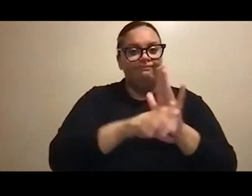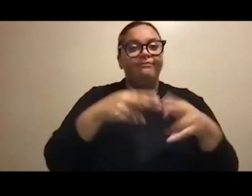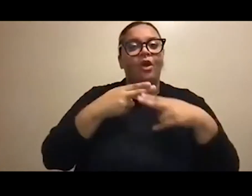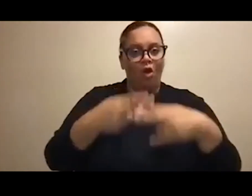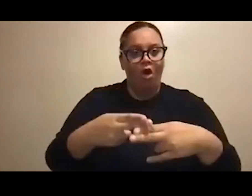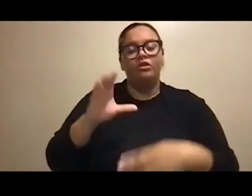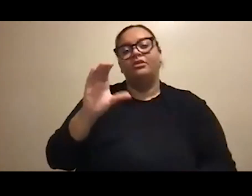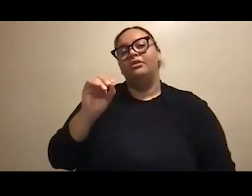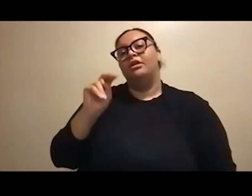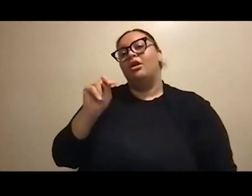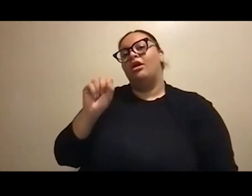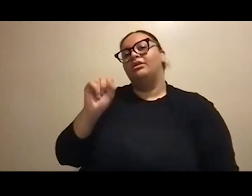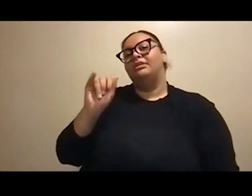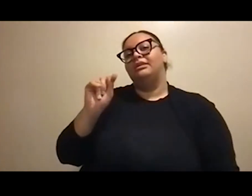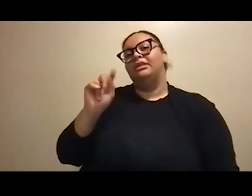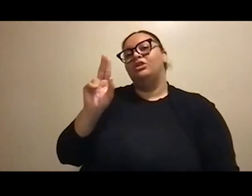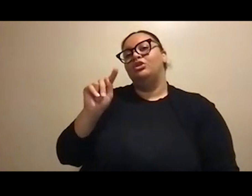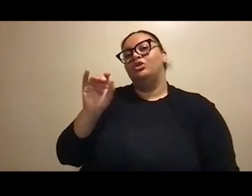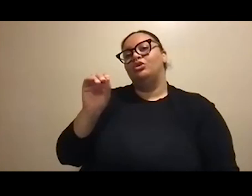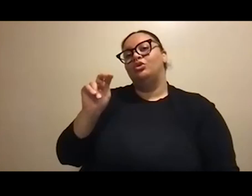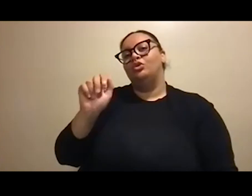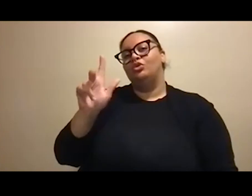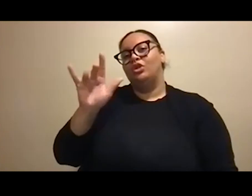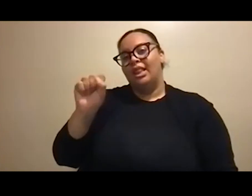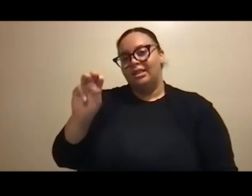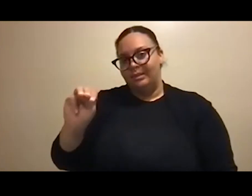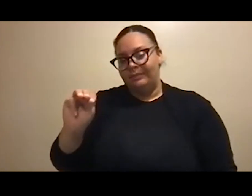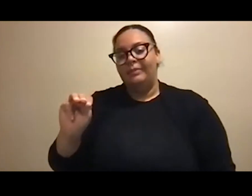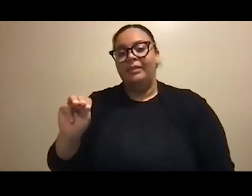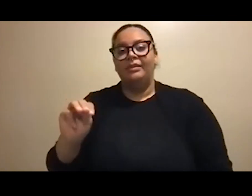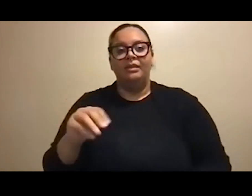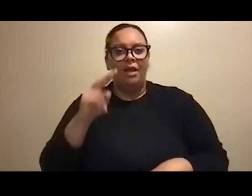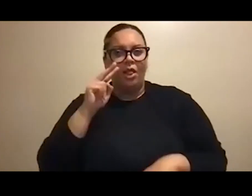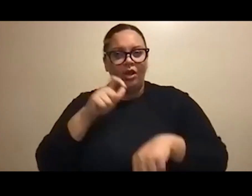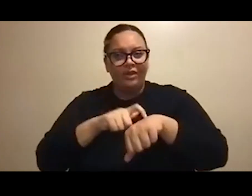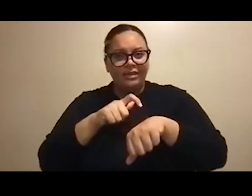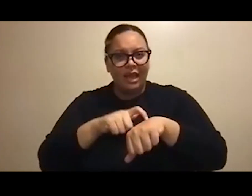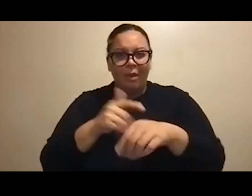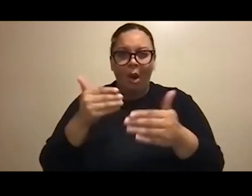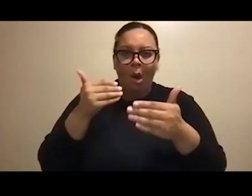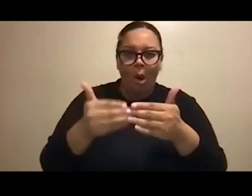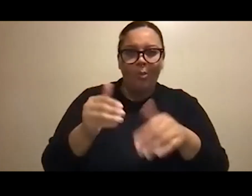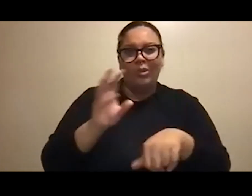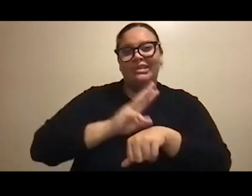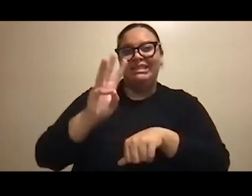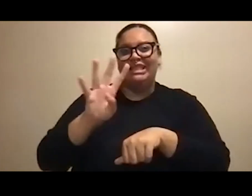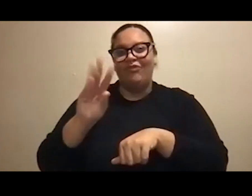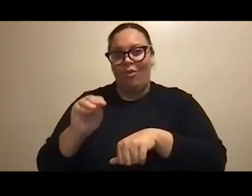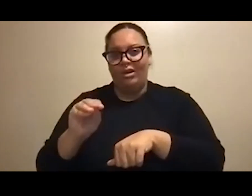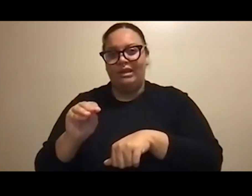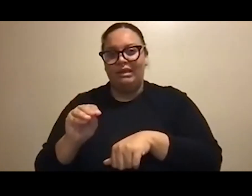constitutionalism. So, how are we doing for time? Almost at 6:40, Liz.